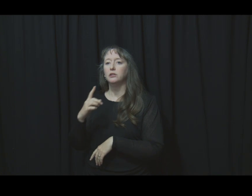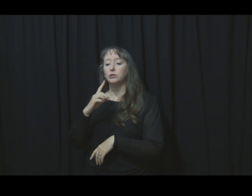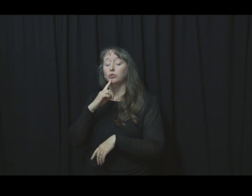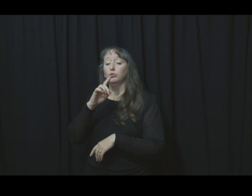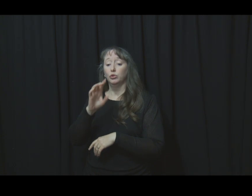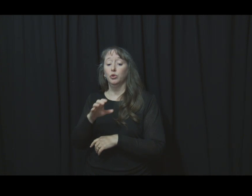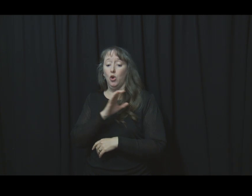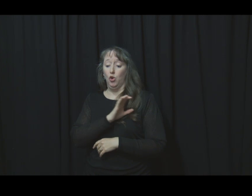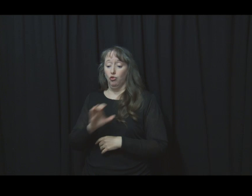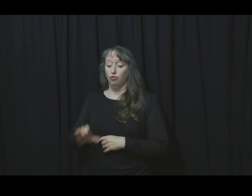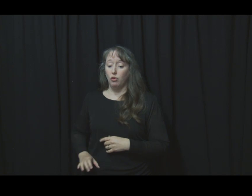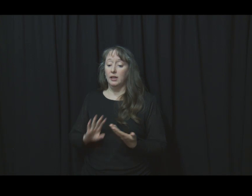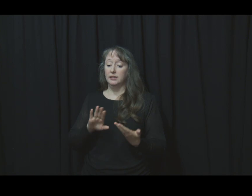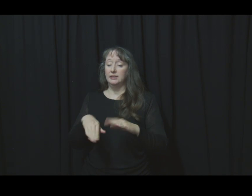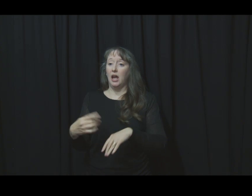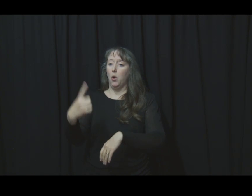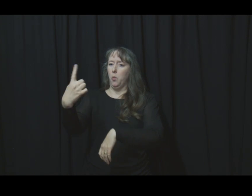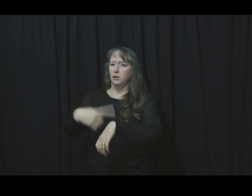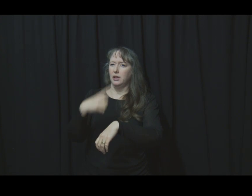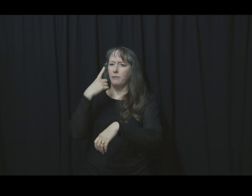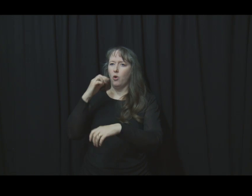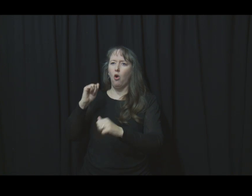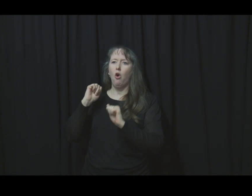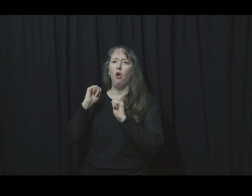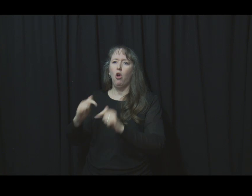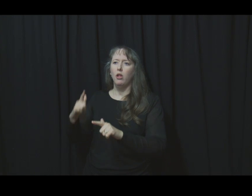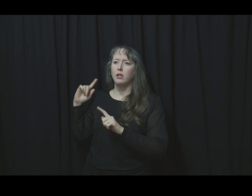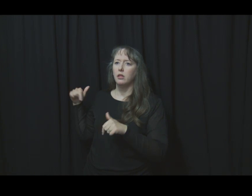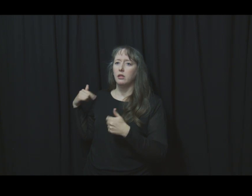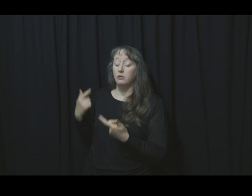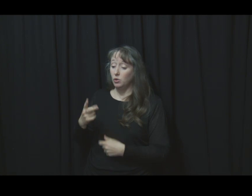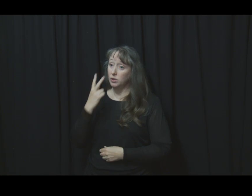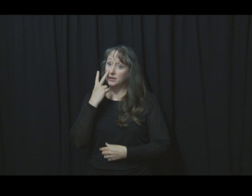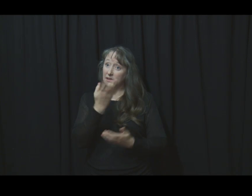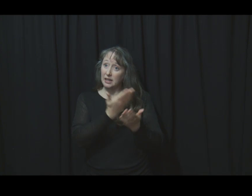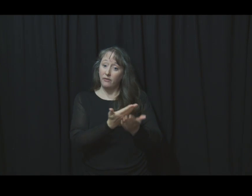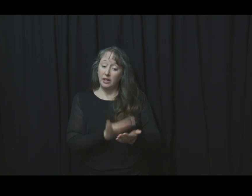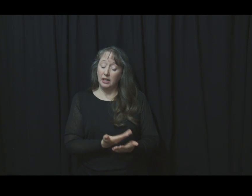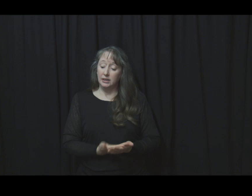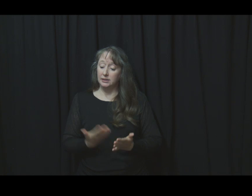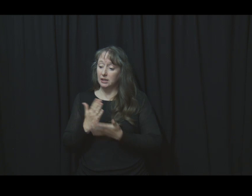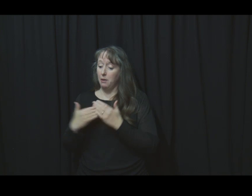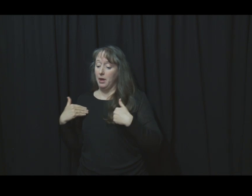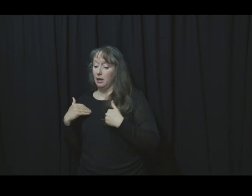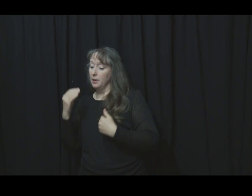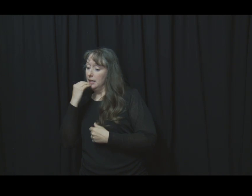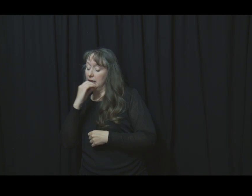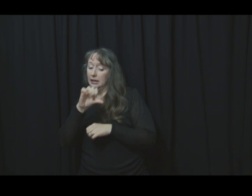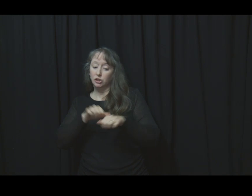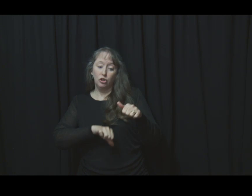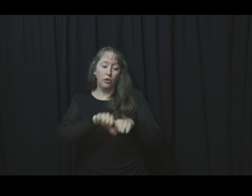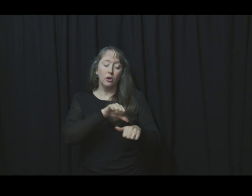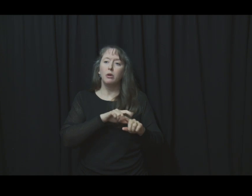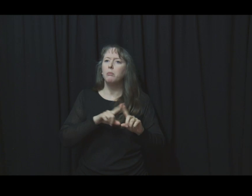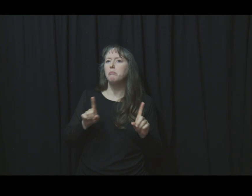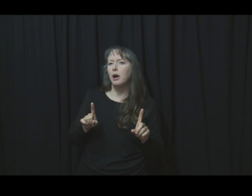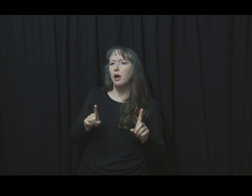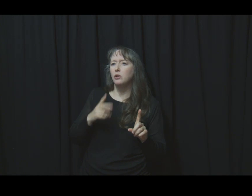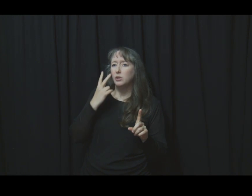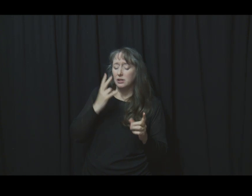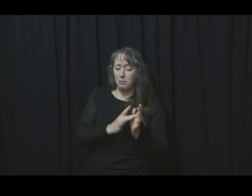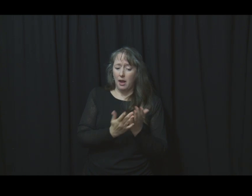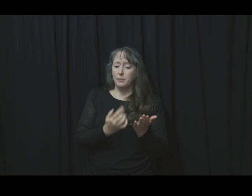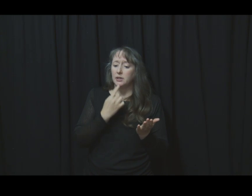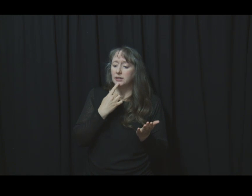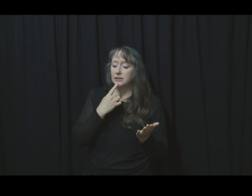as a Christian, in the fossil record, there's evidence of animals eating each other. The Bible says originally all the animals and man were vegetarian. We weren't